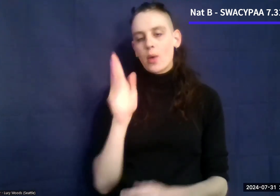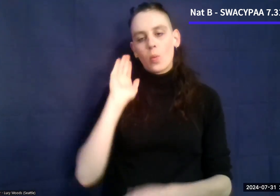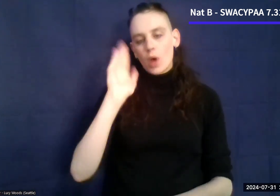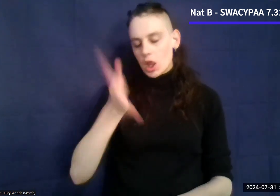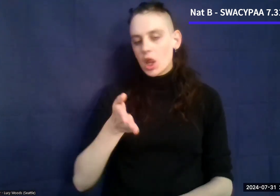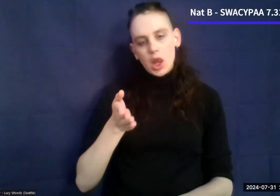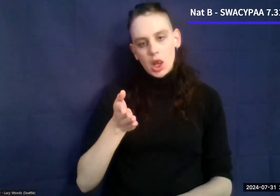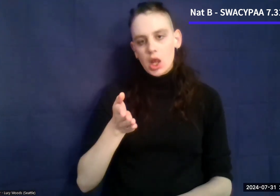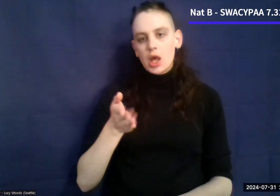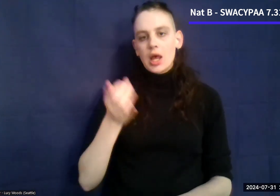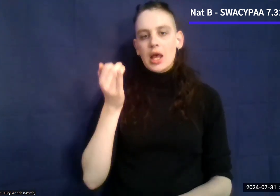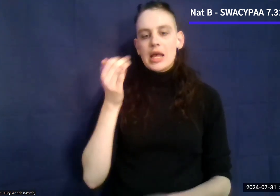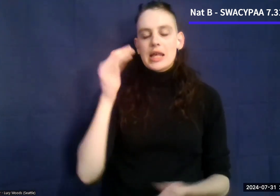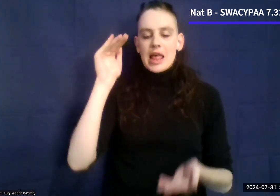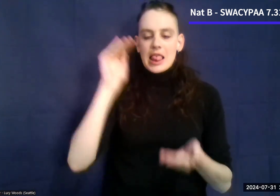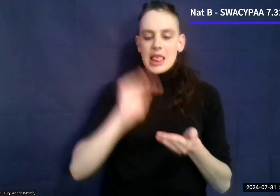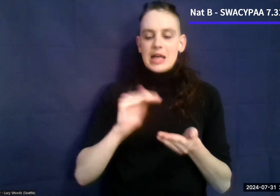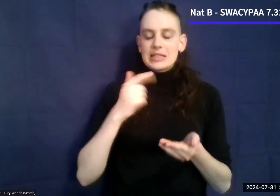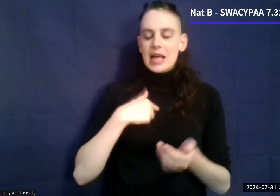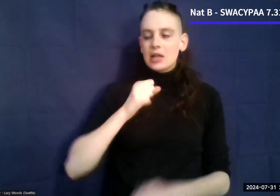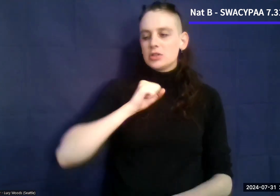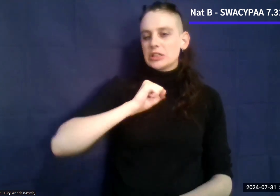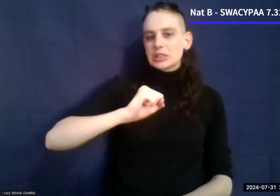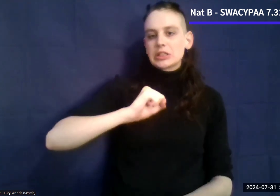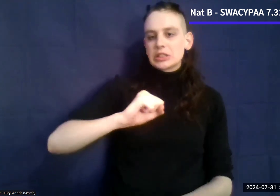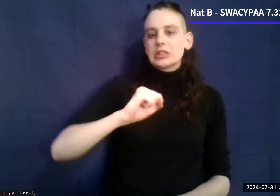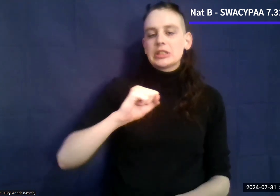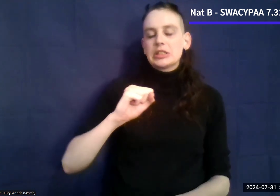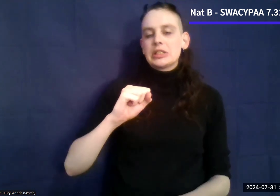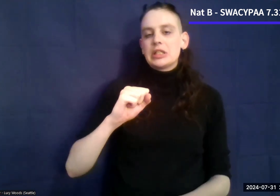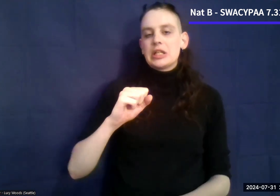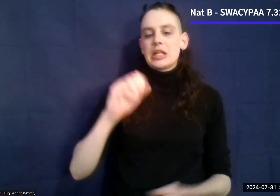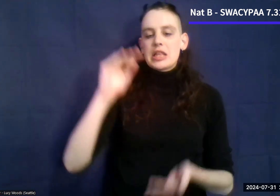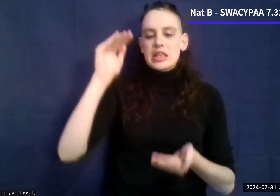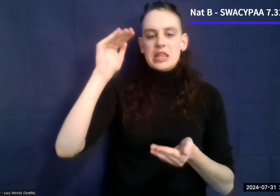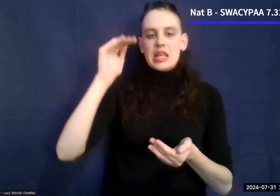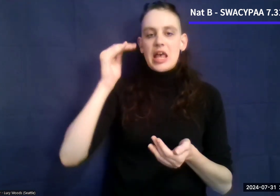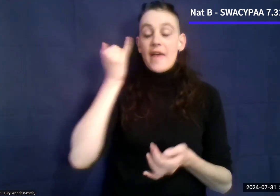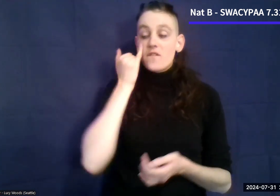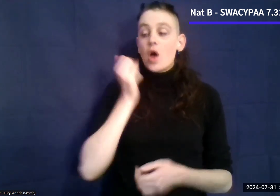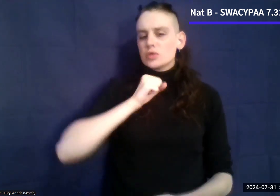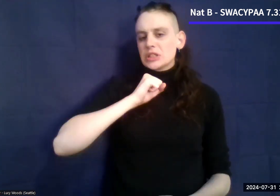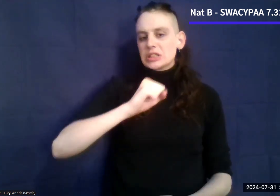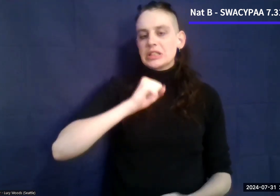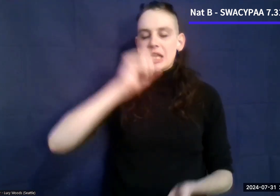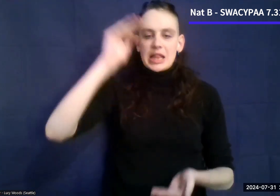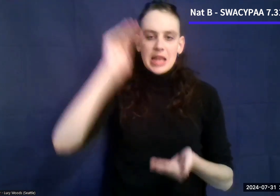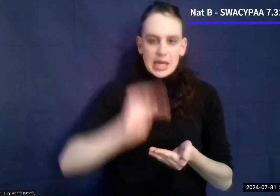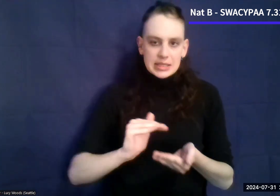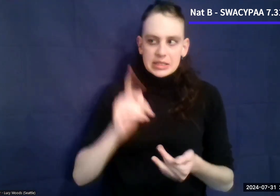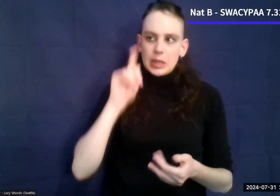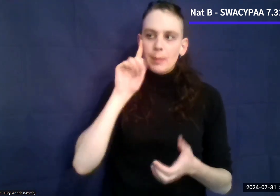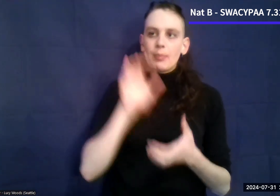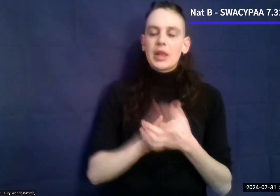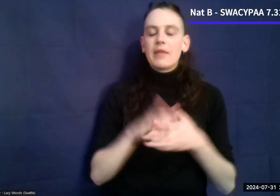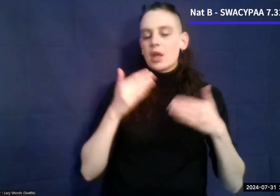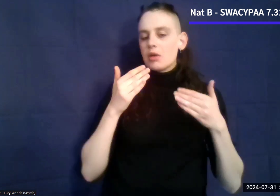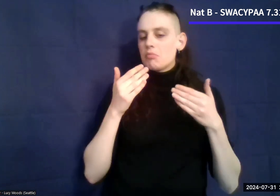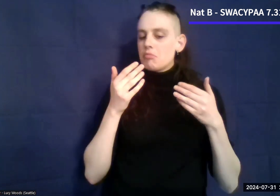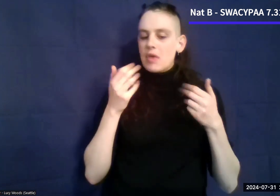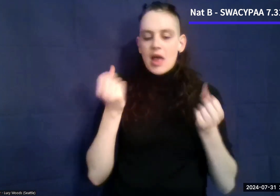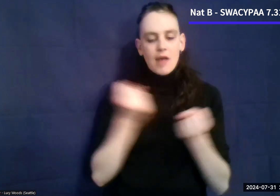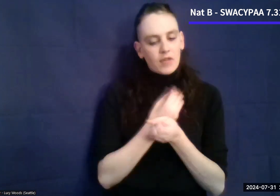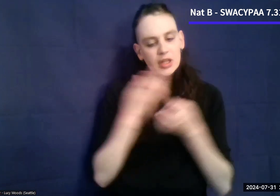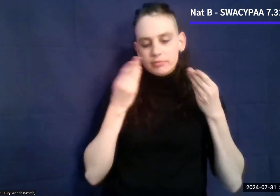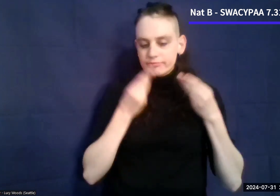I resist, like in life right now, the less I resist, if I just have that faith that like things are going to be okay, because they've always been